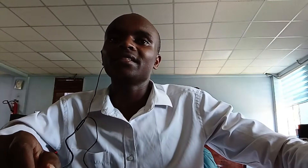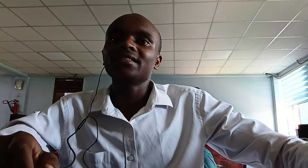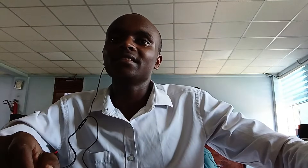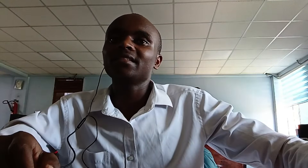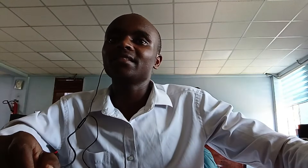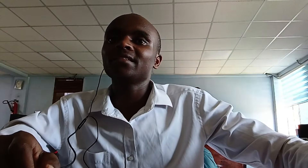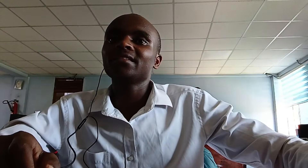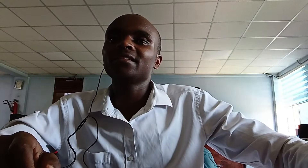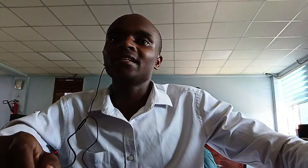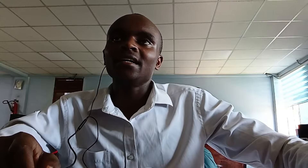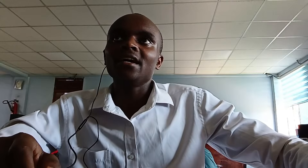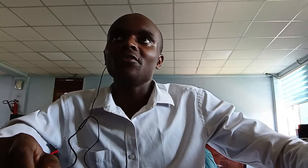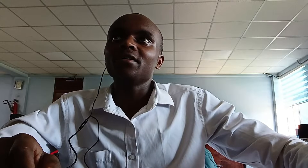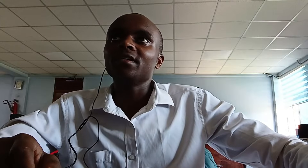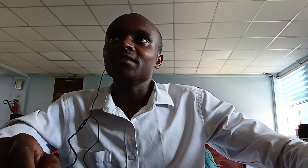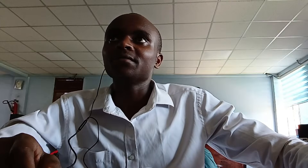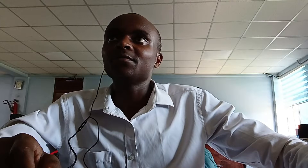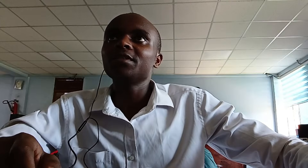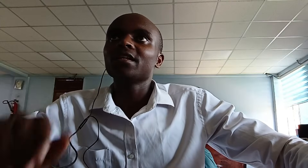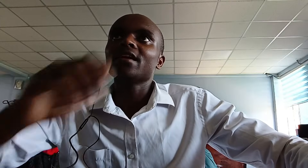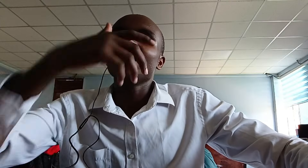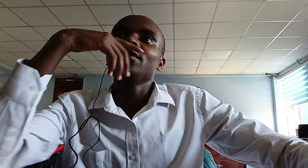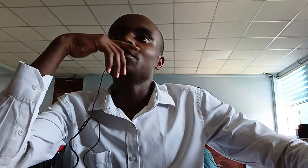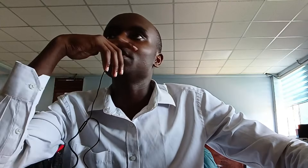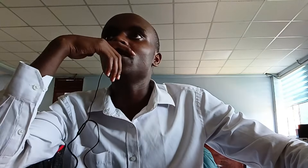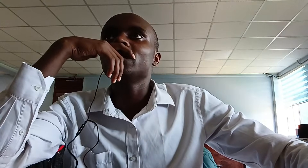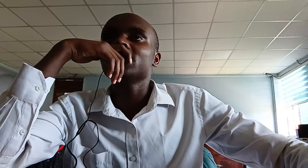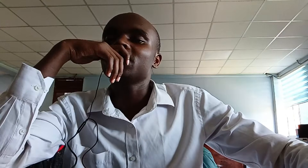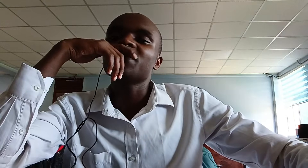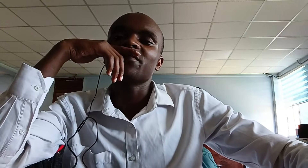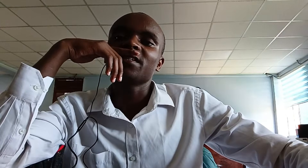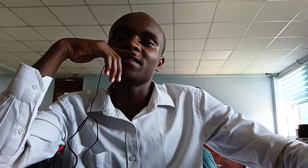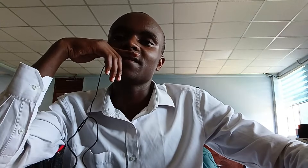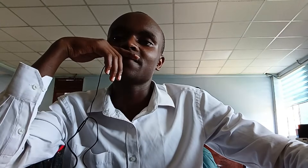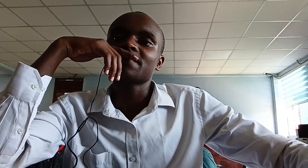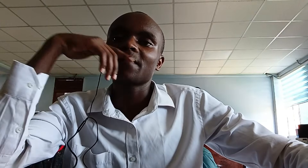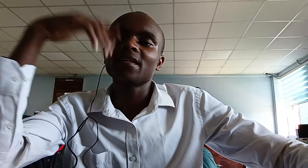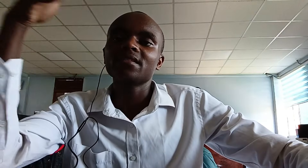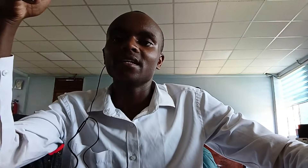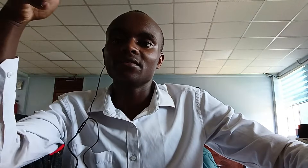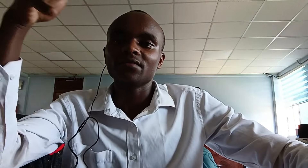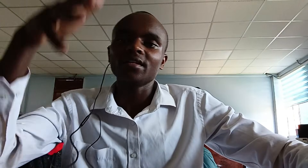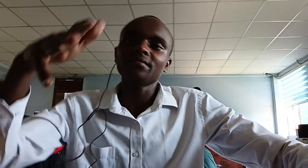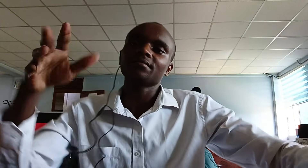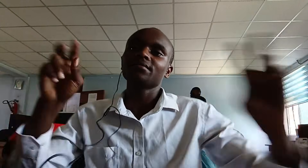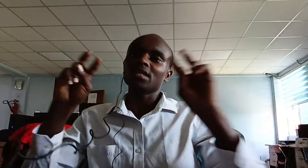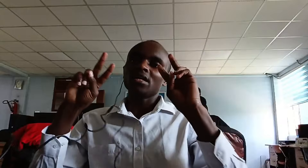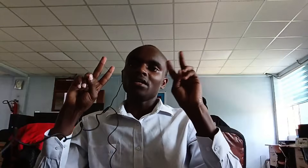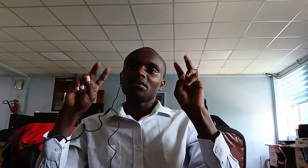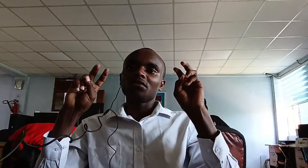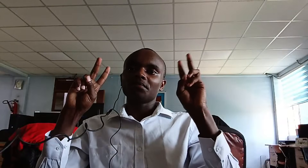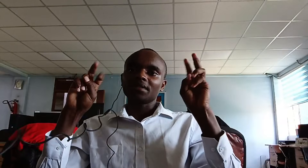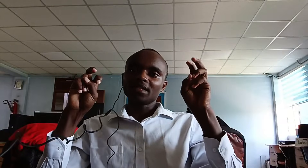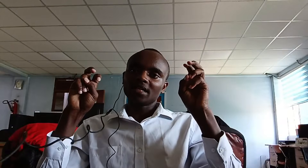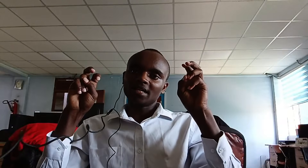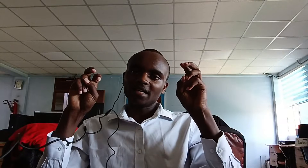increased. Okay, which other topic do you want us to revise? That's the end of the topic.